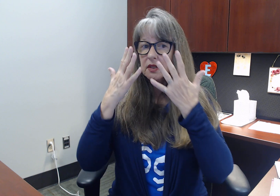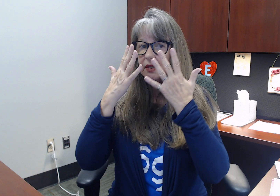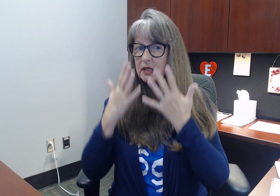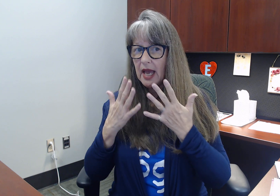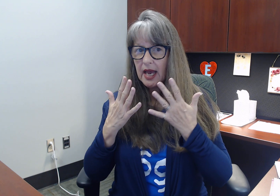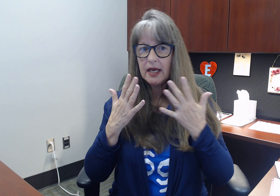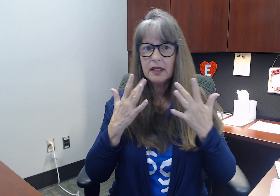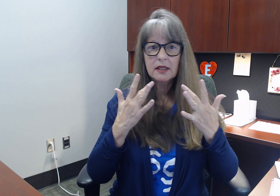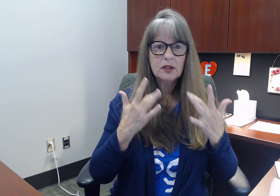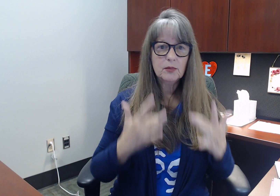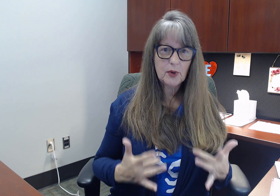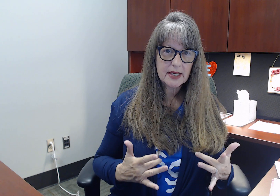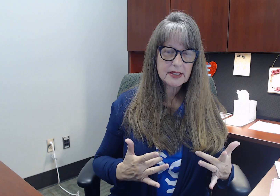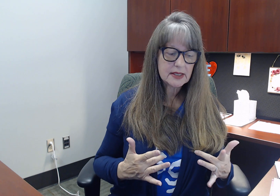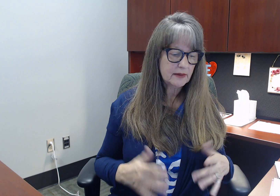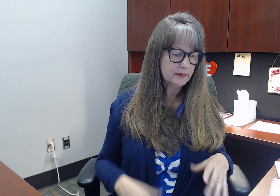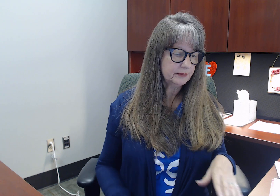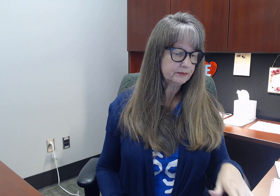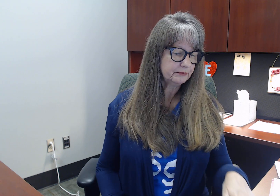Sad, depressed.